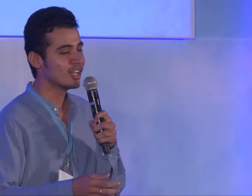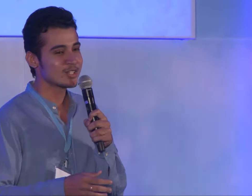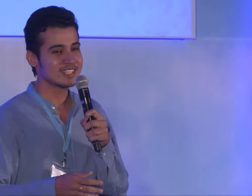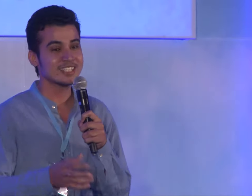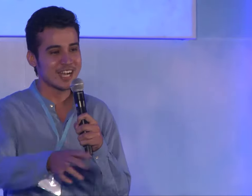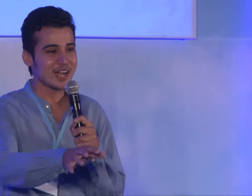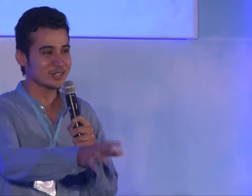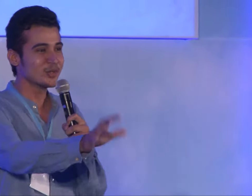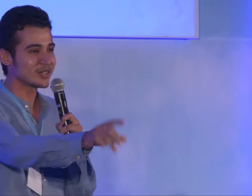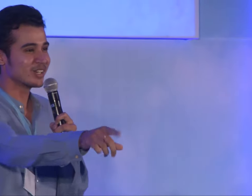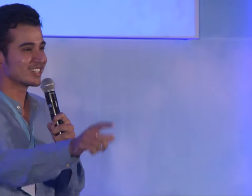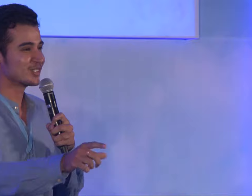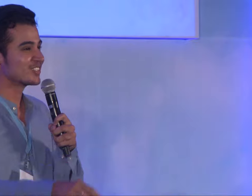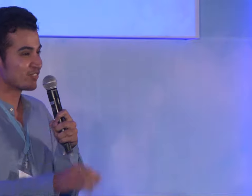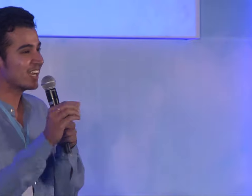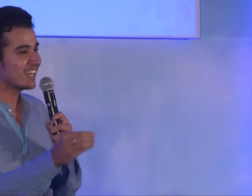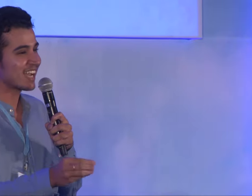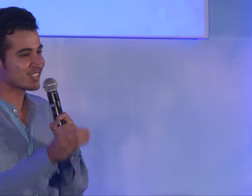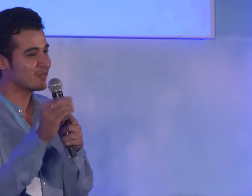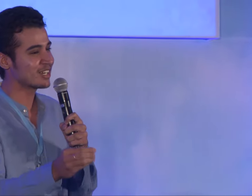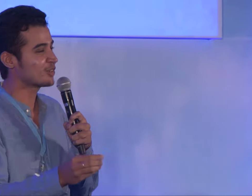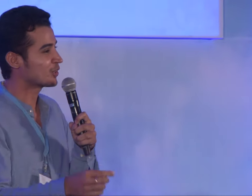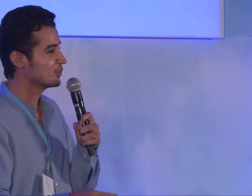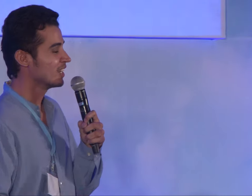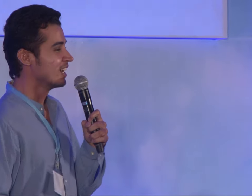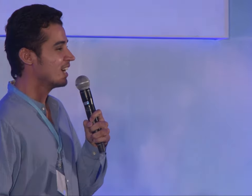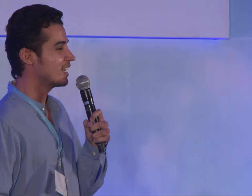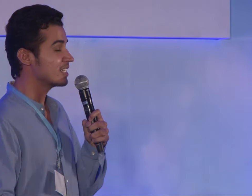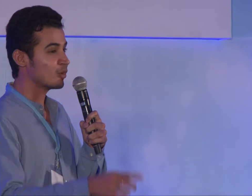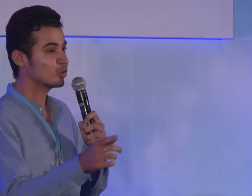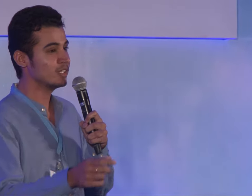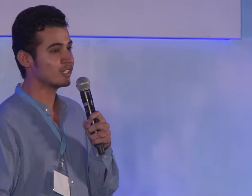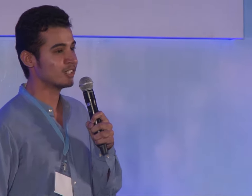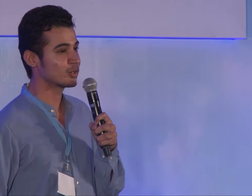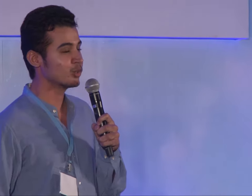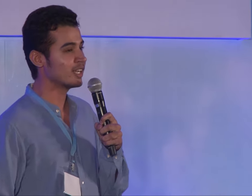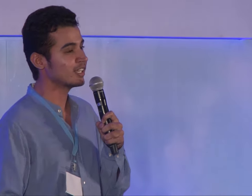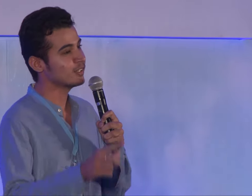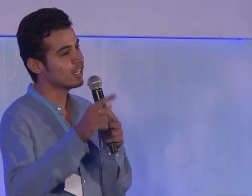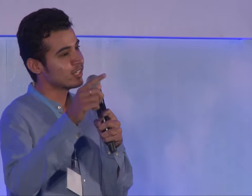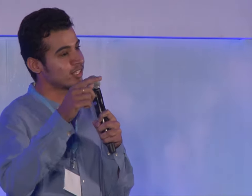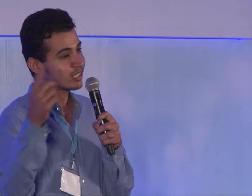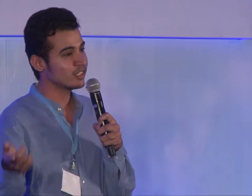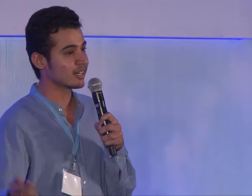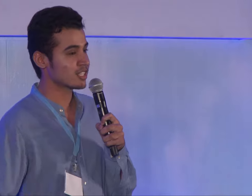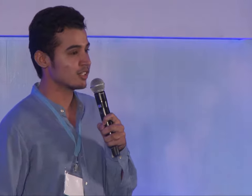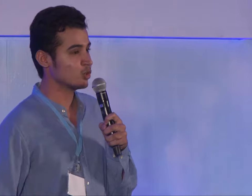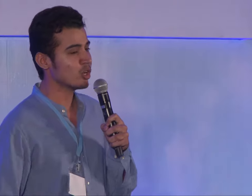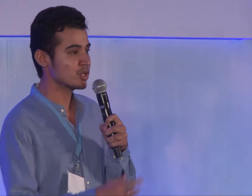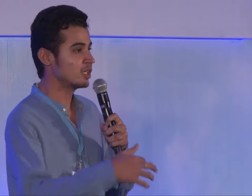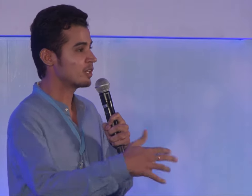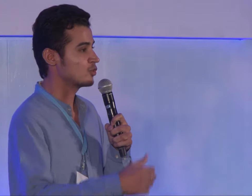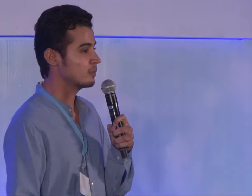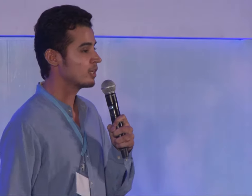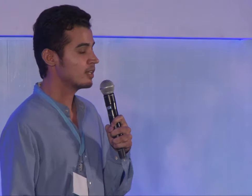you know." So I said, "Yeah, Gunga. So finally I had somebody to talk to. And I said, "I want to meet Gunga." And then this other wrestler who